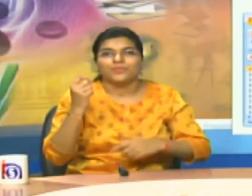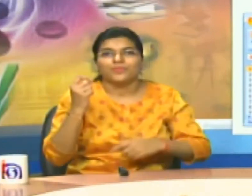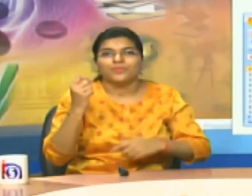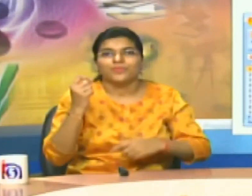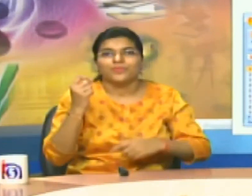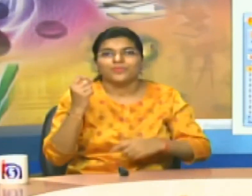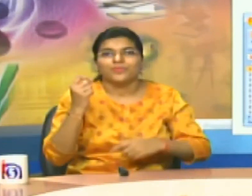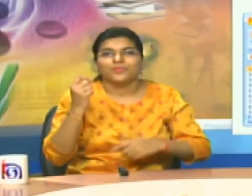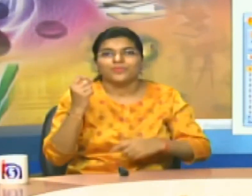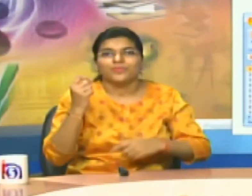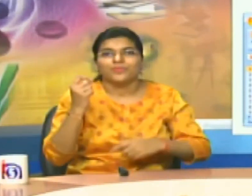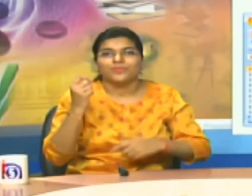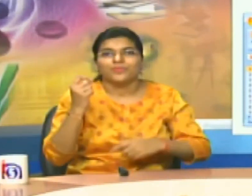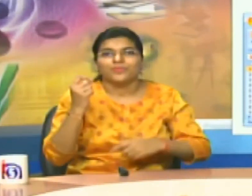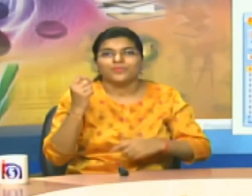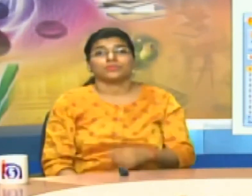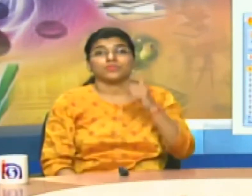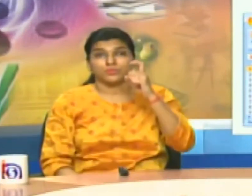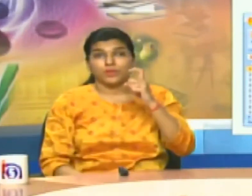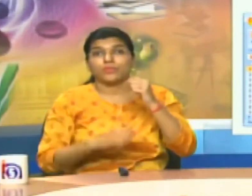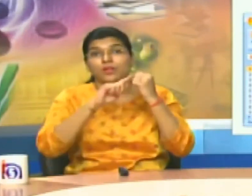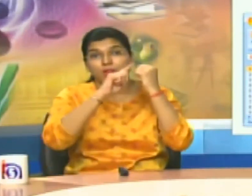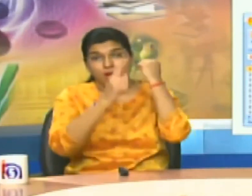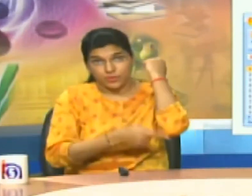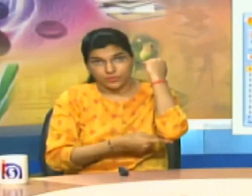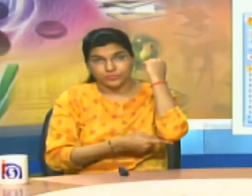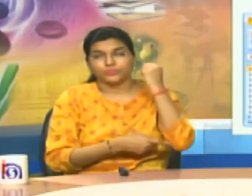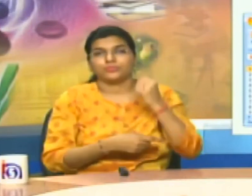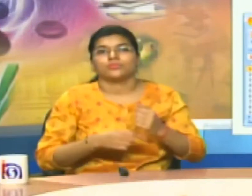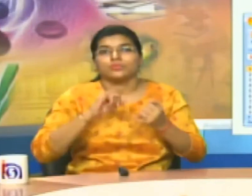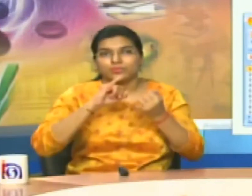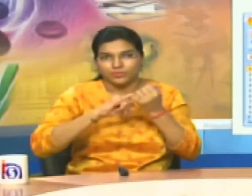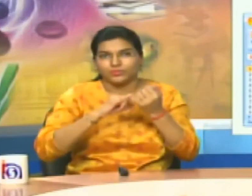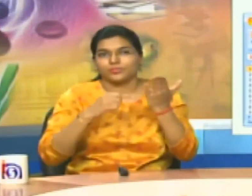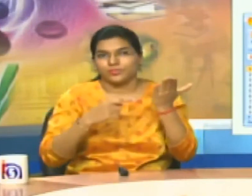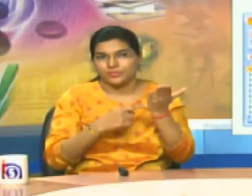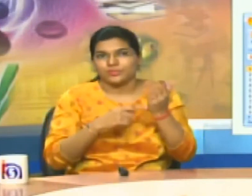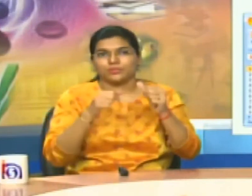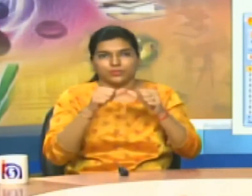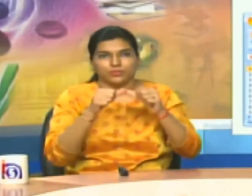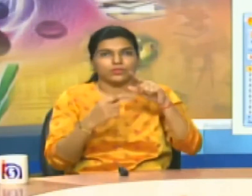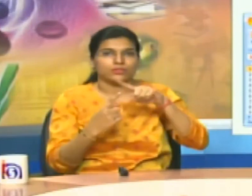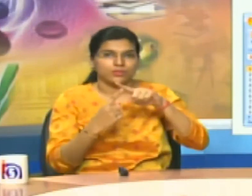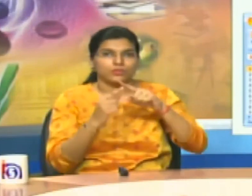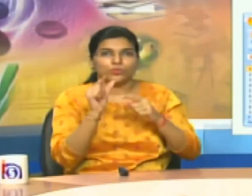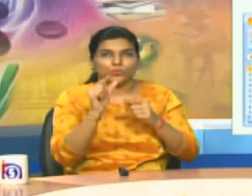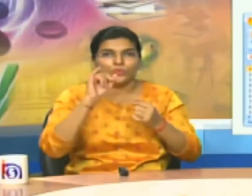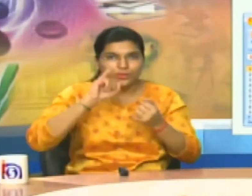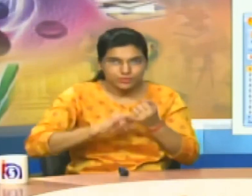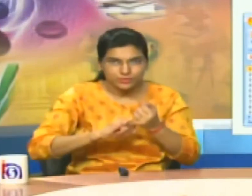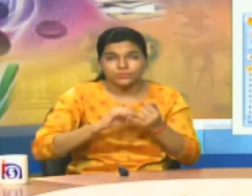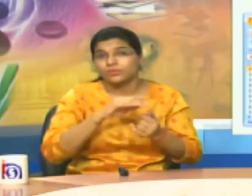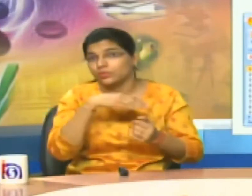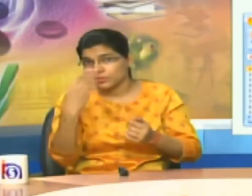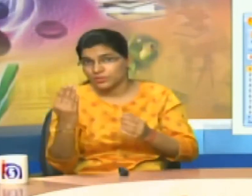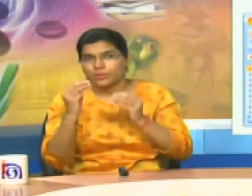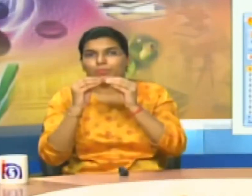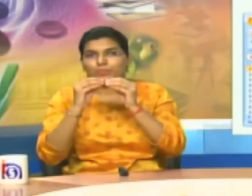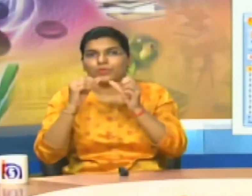But that one is a different thing and this sheet is different. Then the 7 number is the last number.